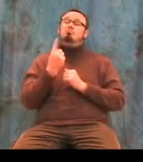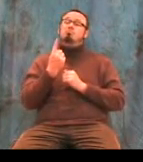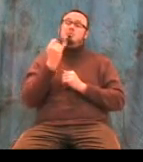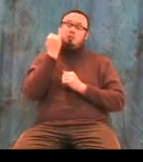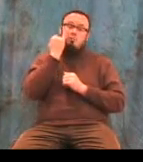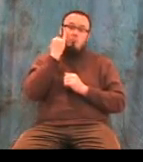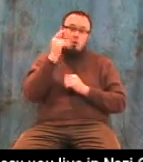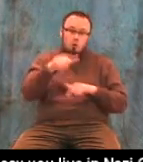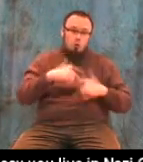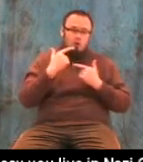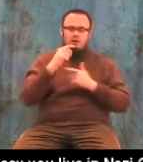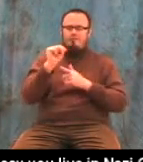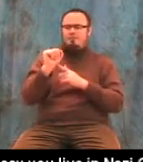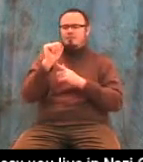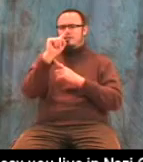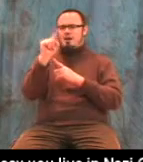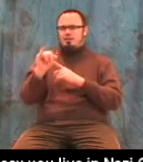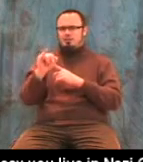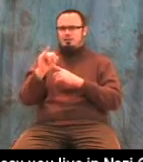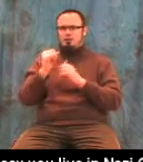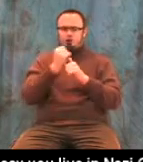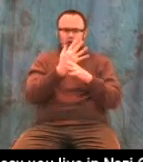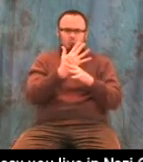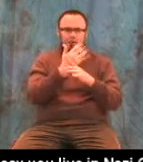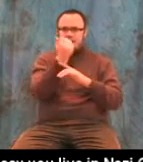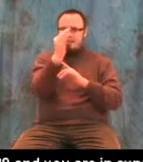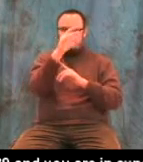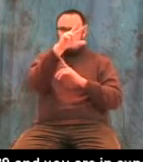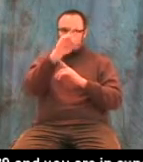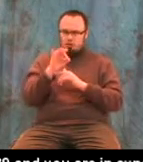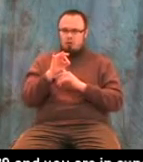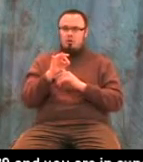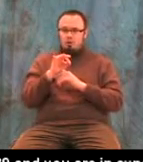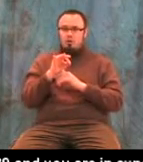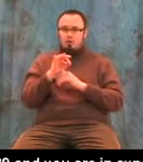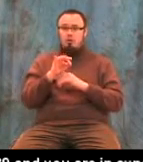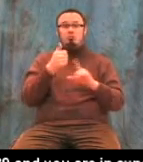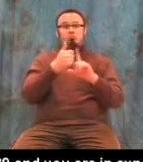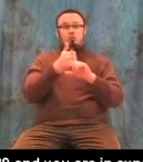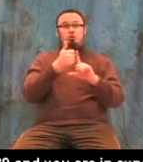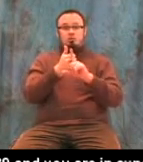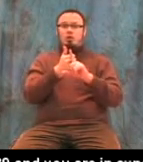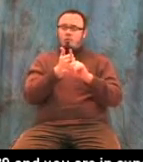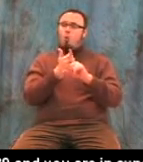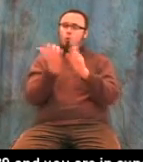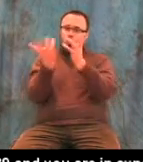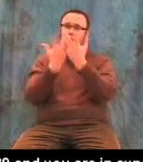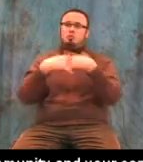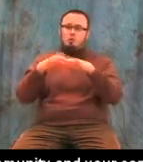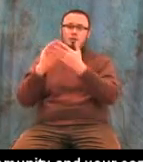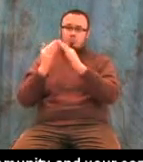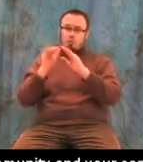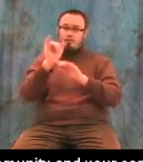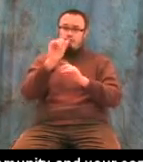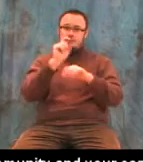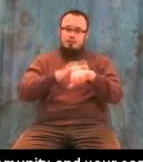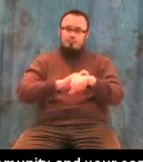But let's say you live in Nazi Germany in 1939. And you are in sync with your community. And